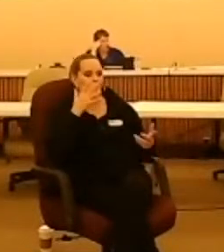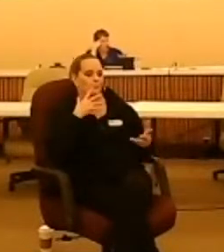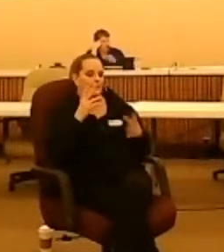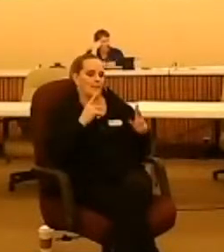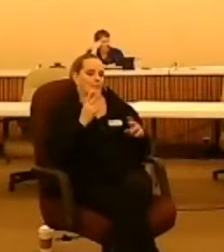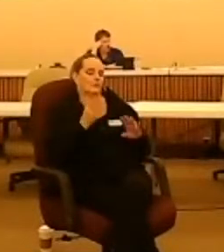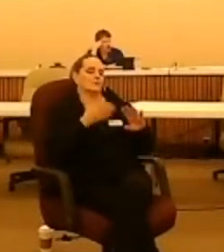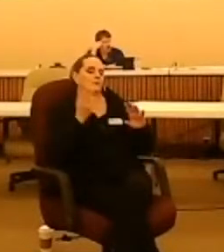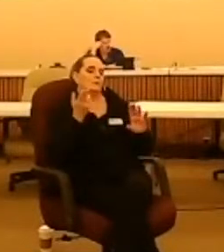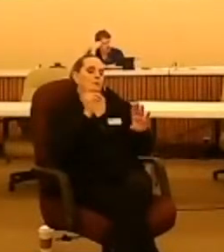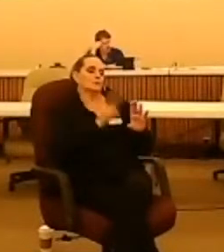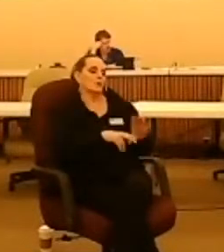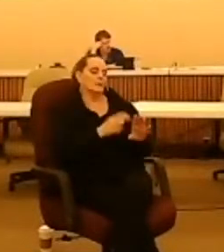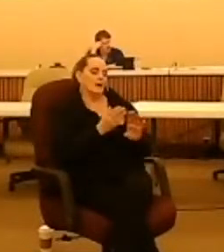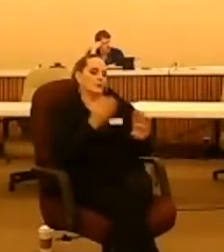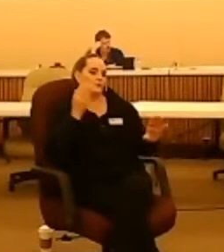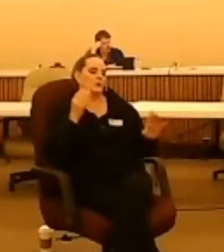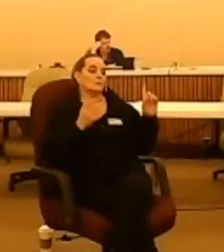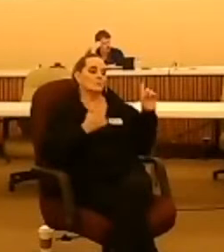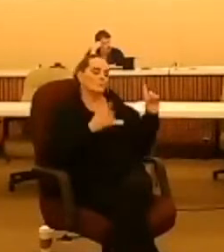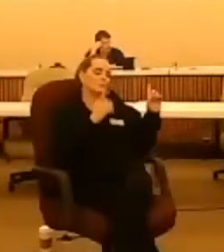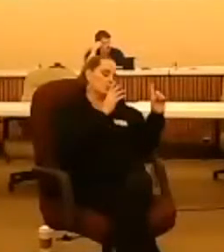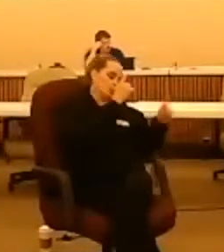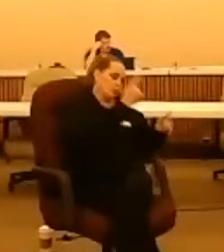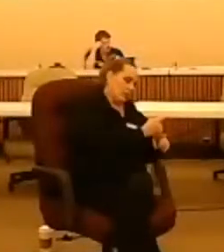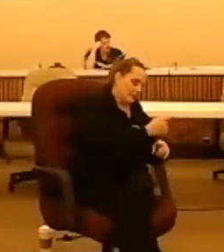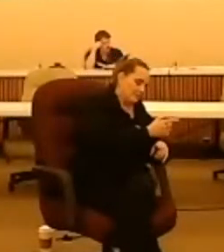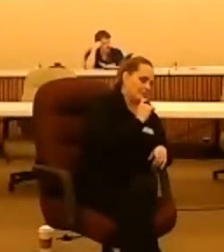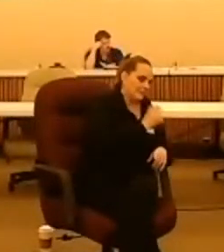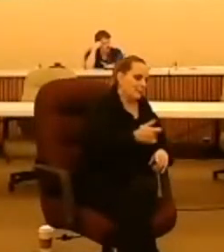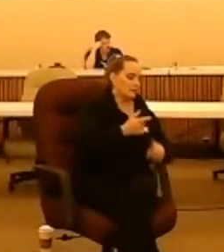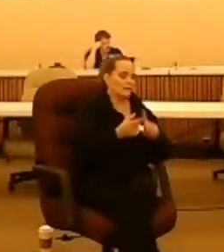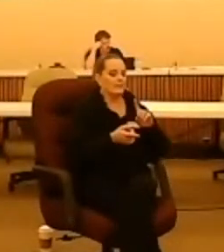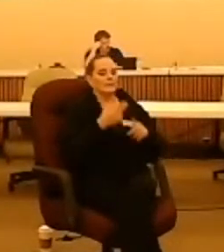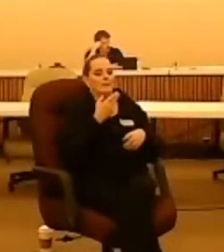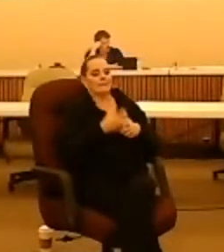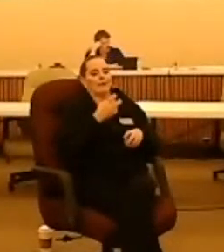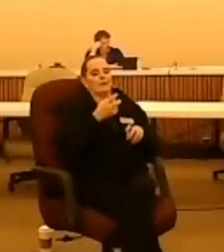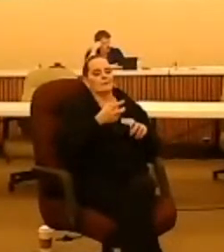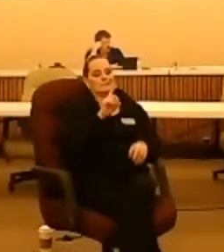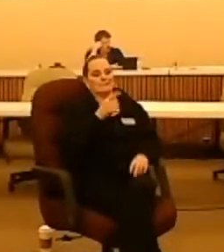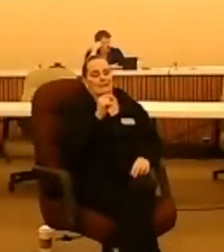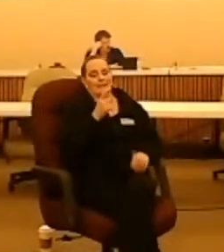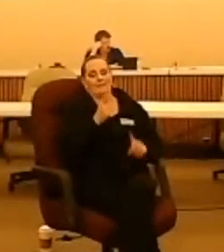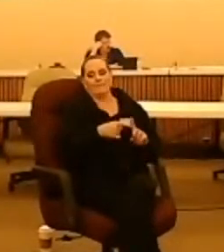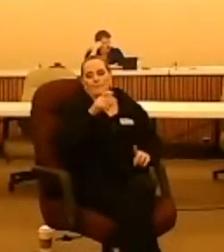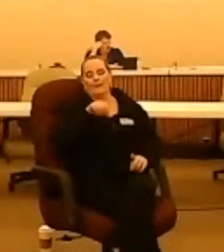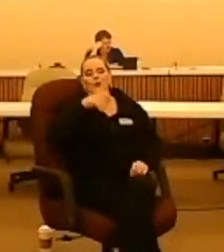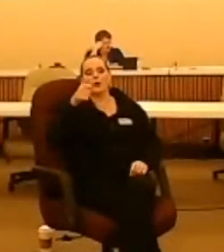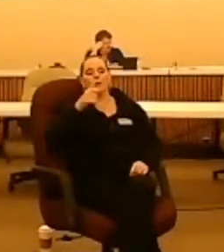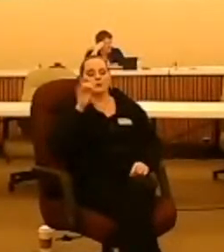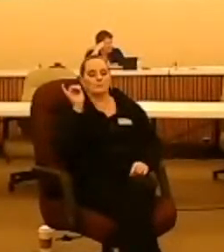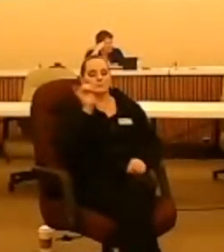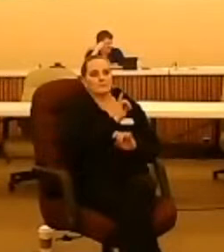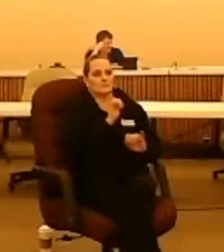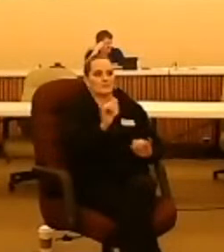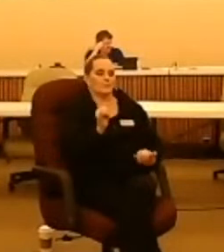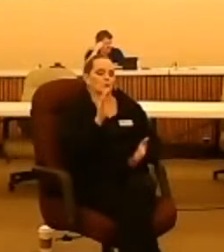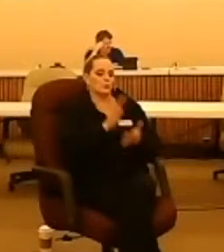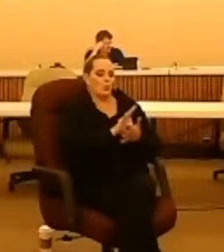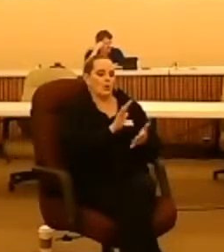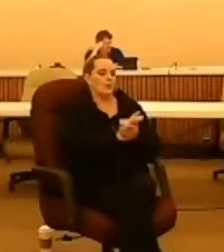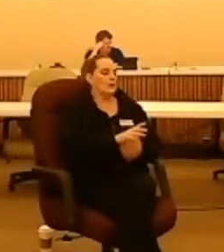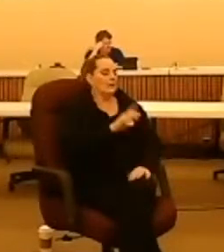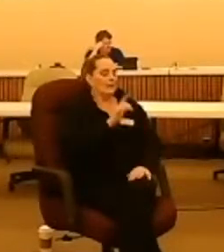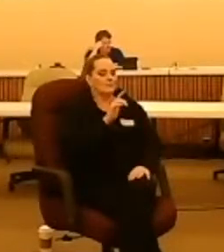We don't, but again, the last one did it off of hard data from another exceedingly similar. It was the Lodge, which is right